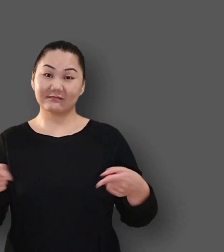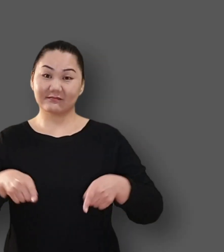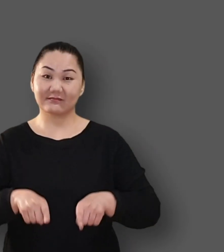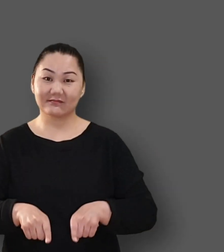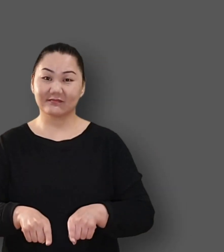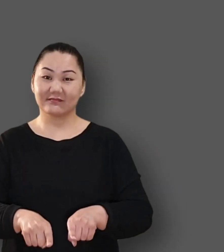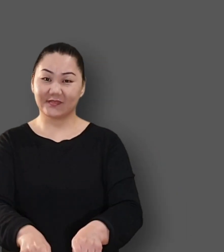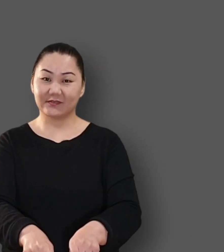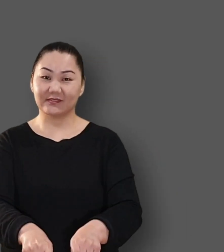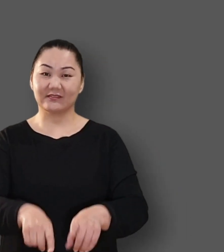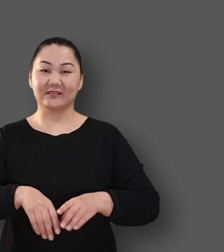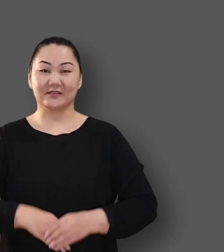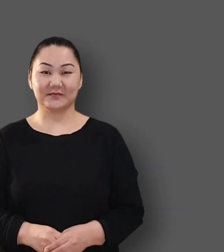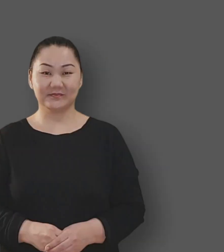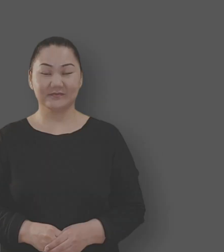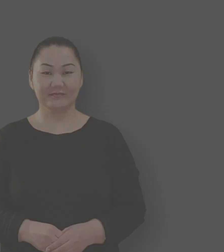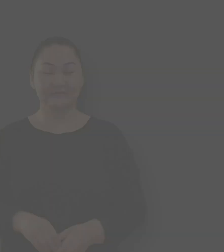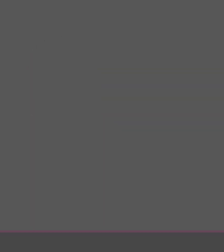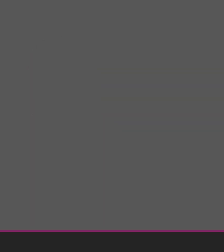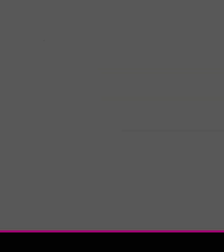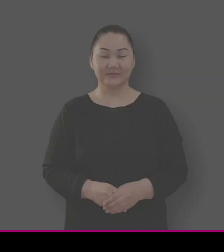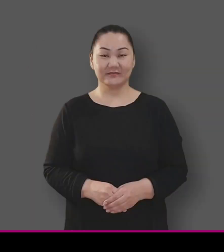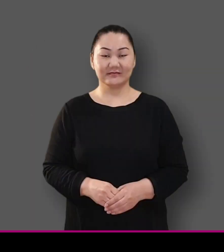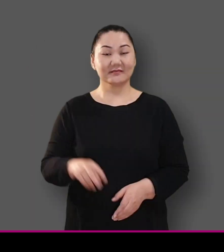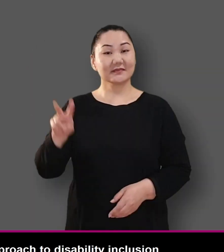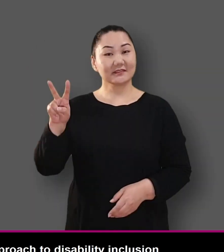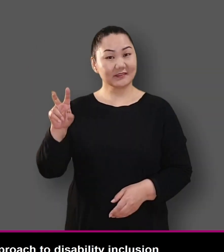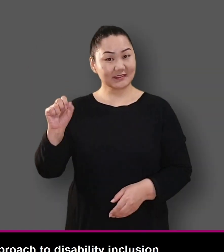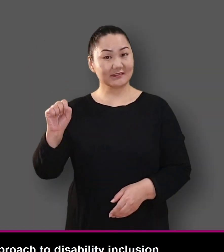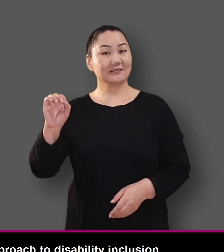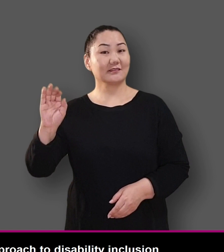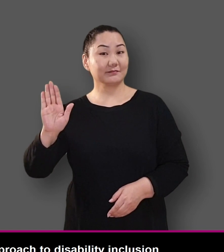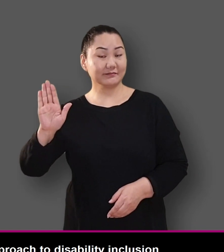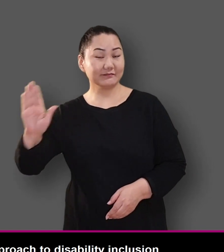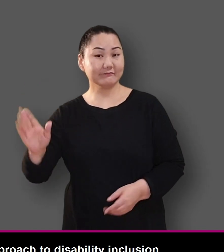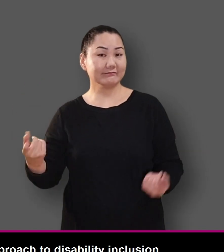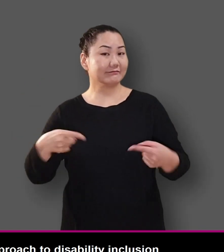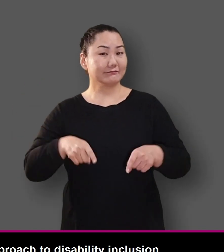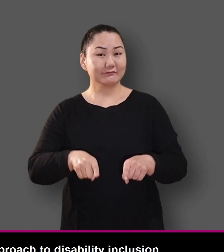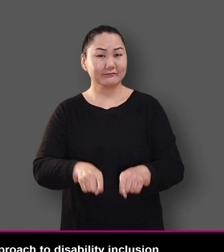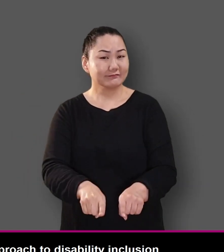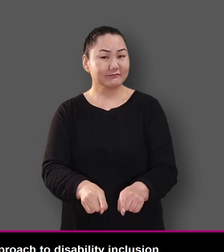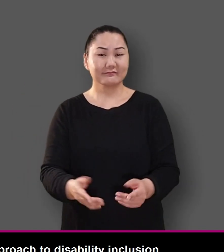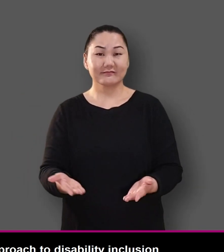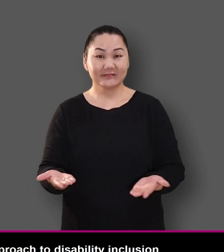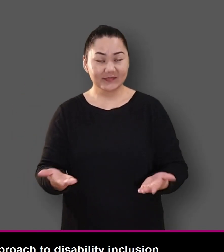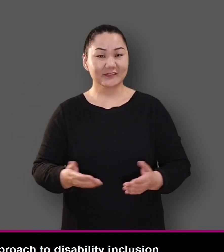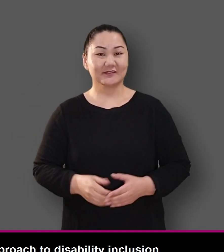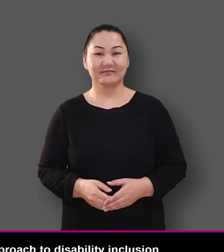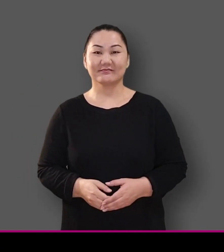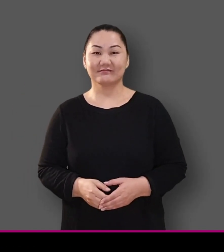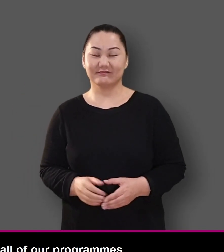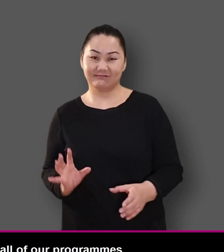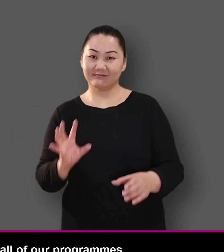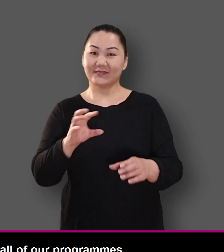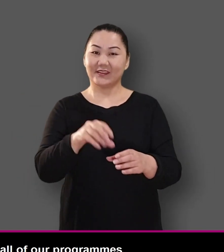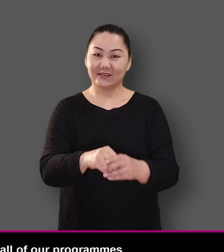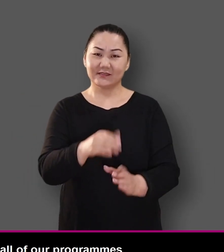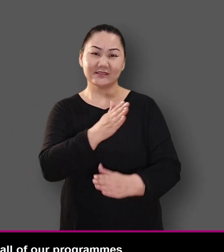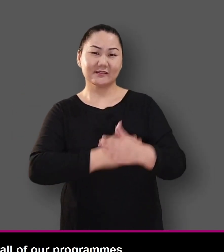Twin track approach. We take a twin track approach to disability inclusion by ensuring that